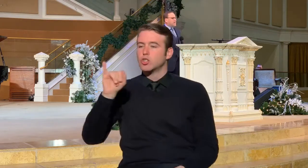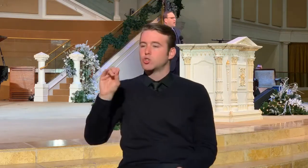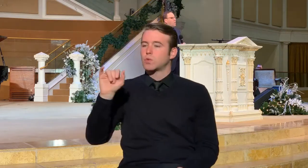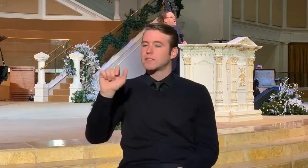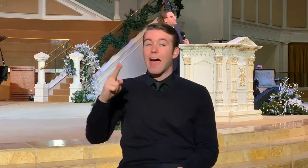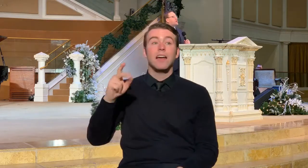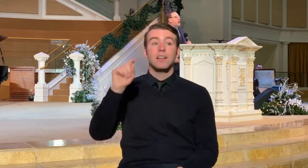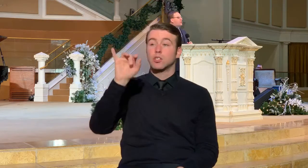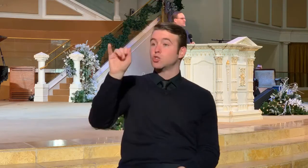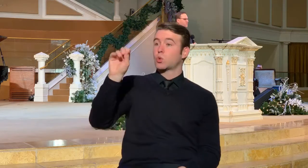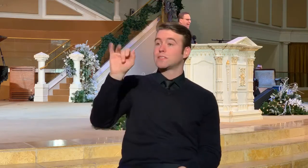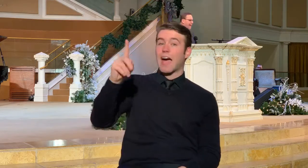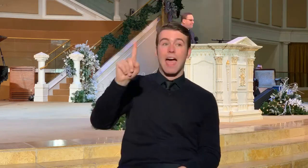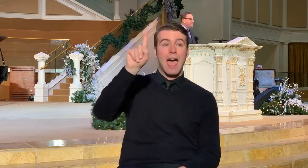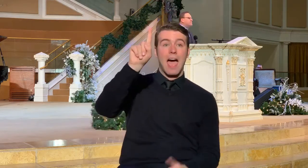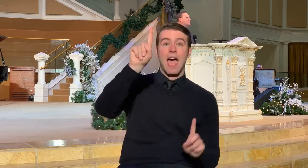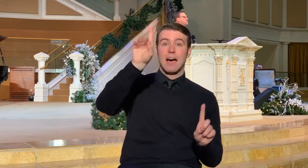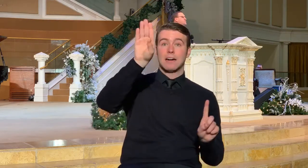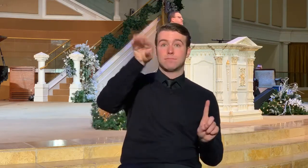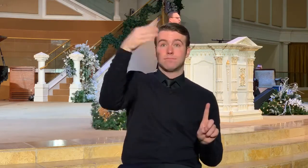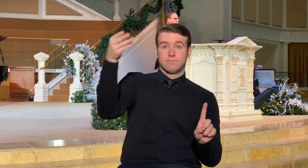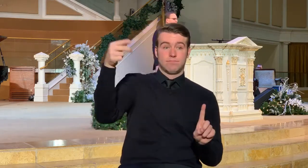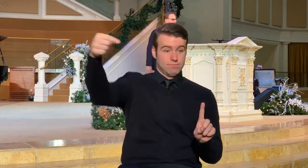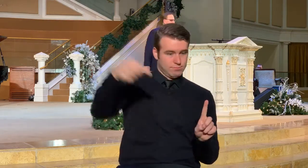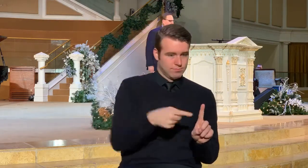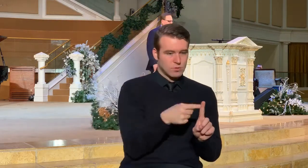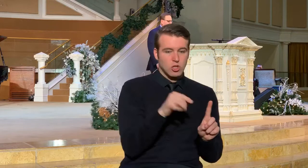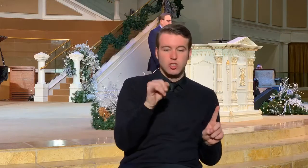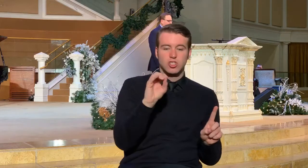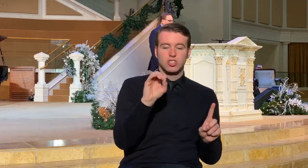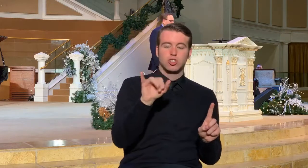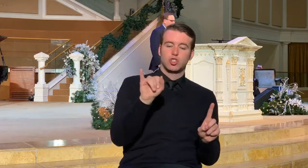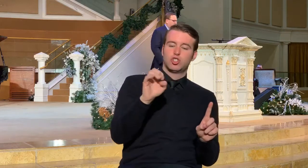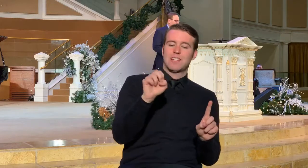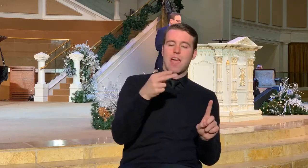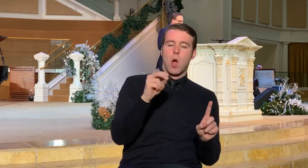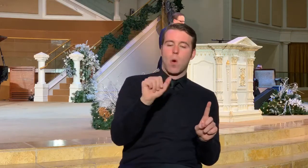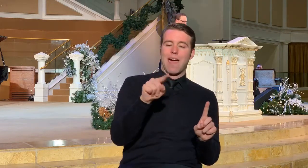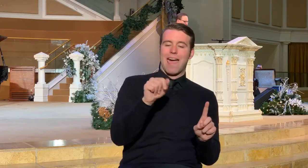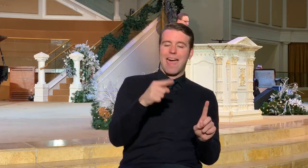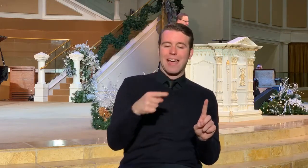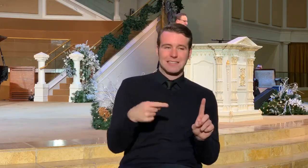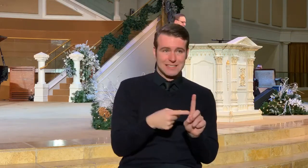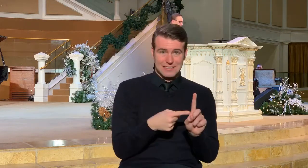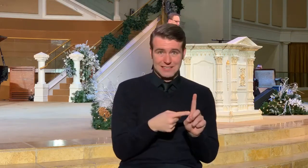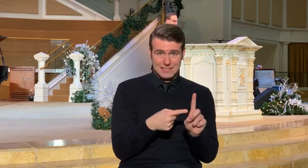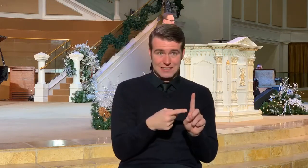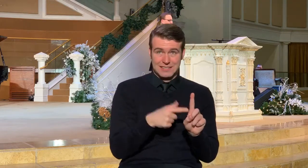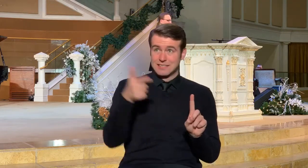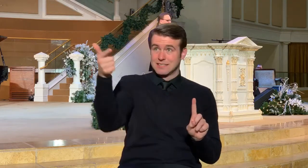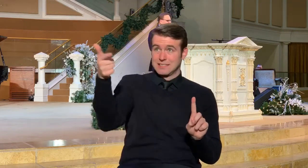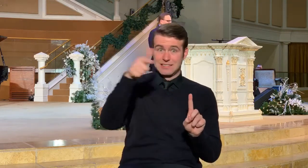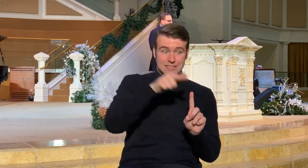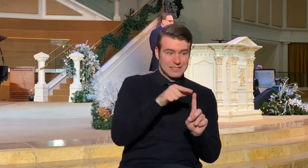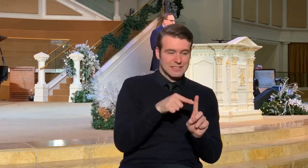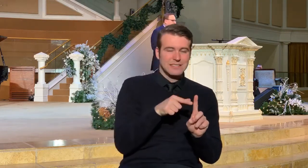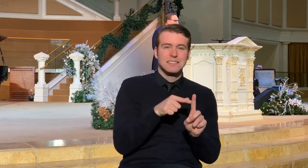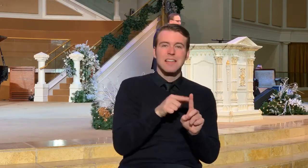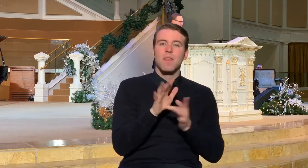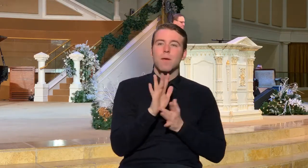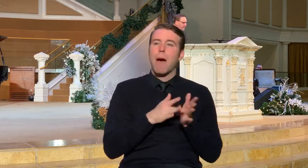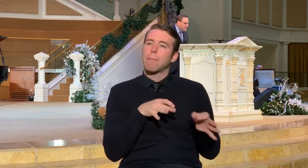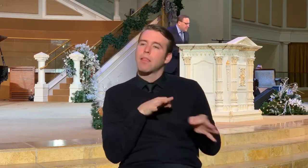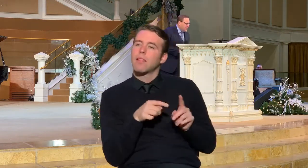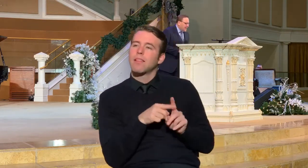throne, but I want you to notice what happened to Jehoahaz. This young lion, as he is